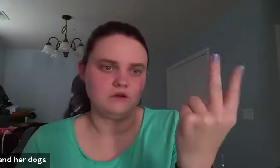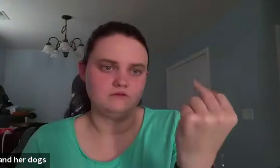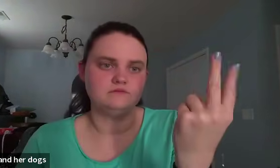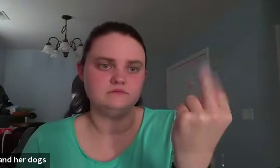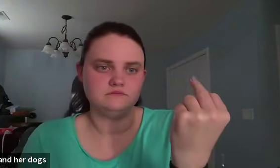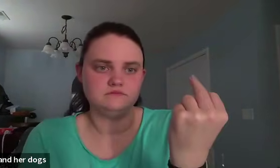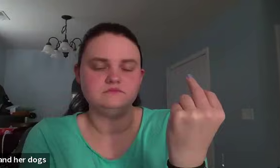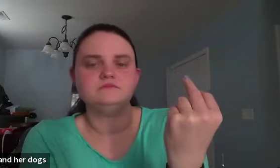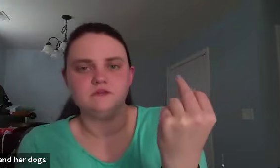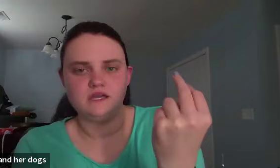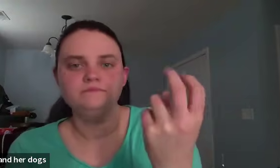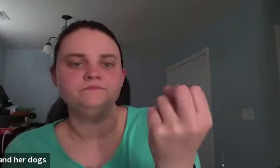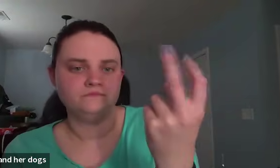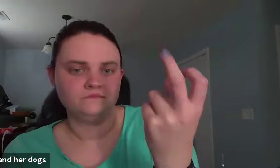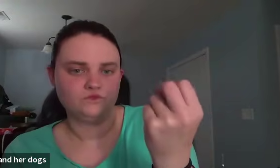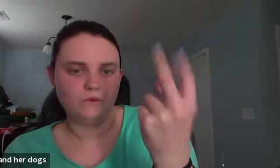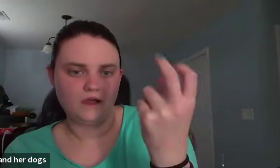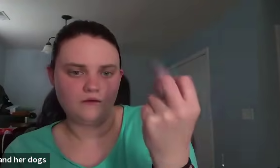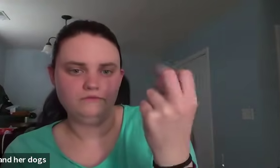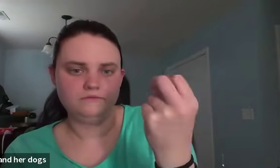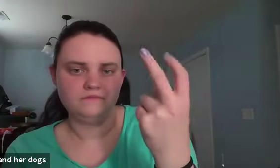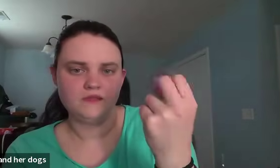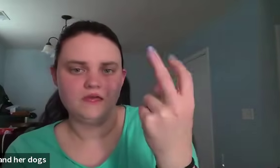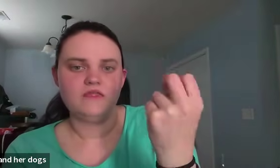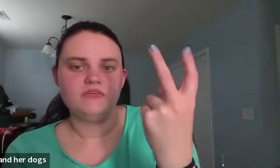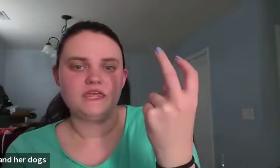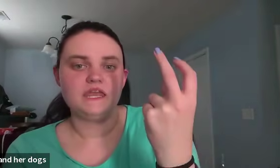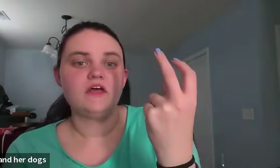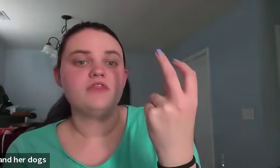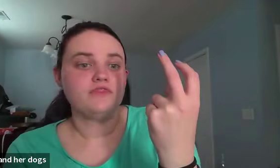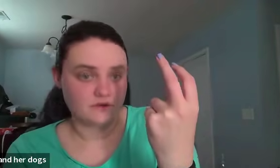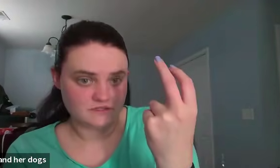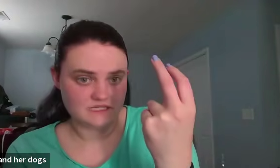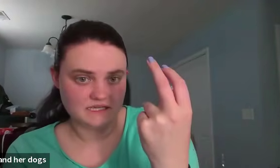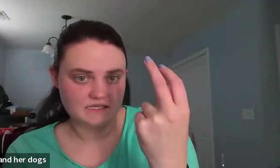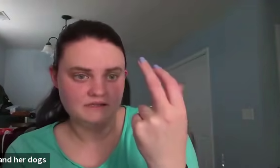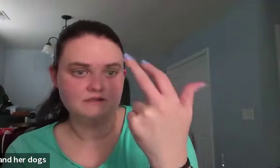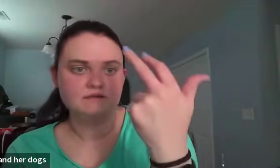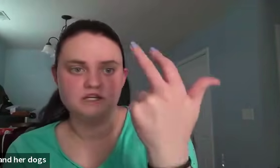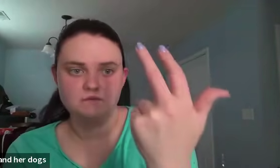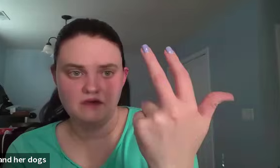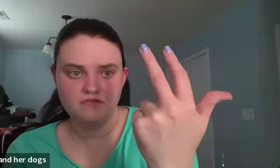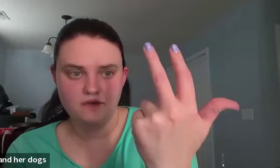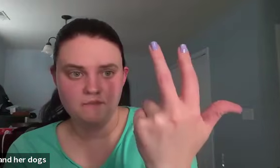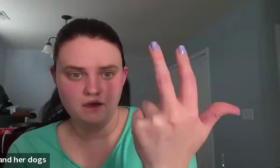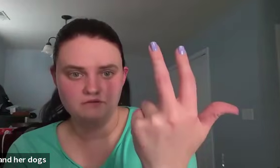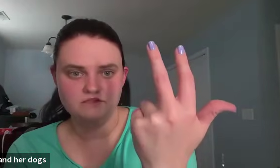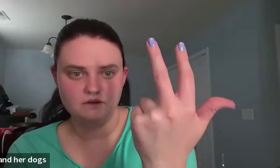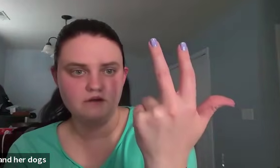12. Okay. 12. Then 13 is going to be that thumb out. So like